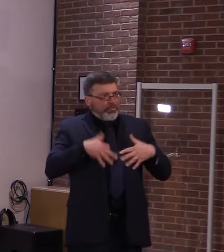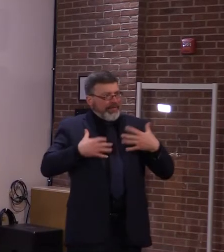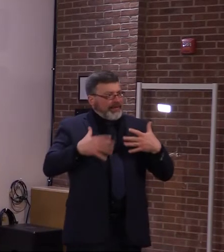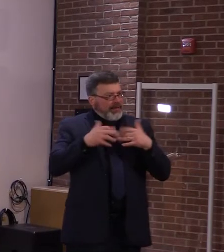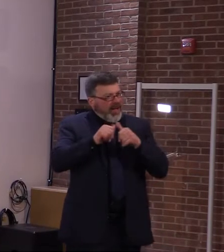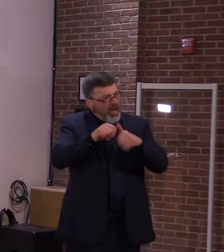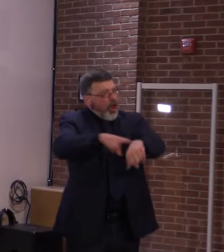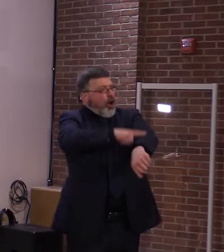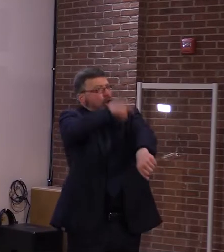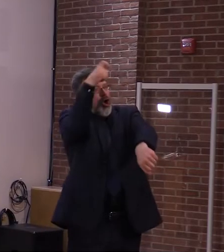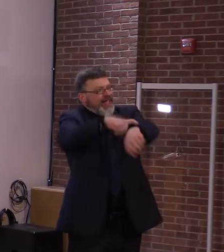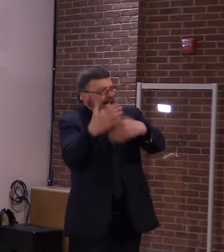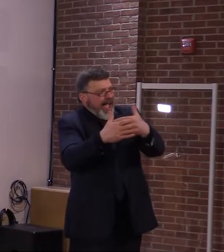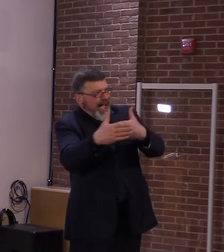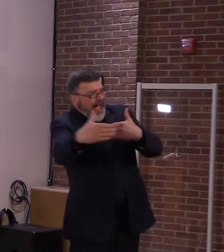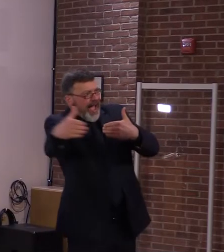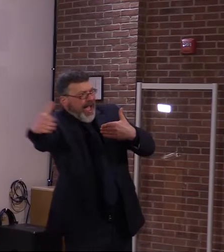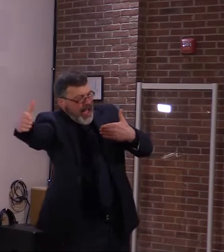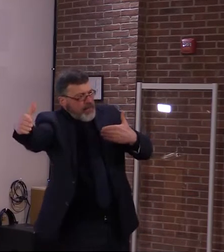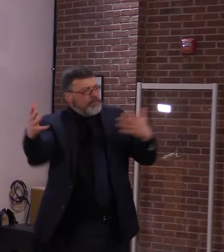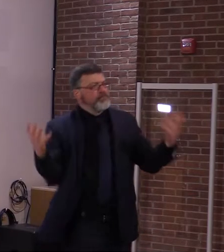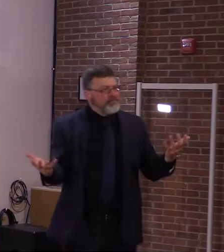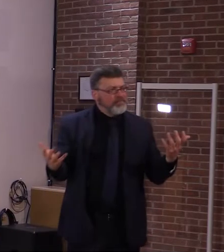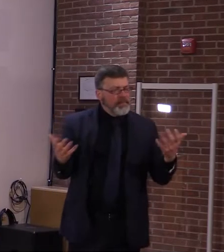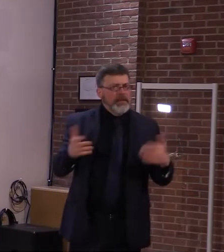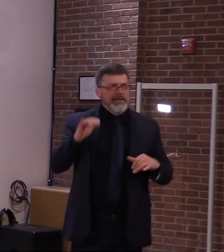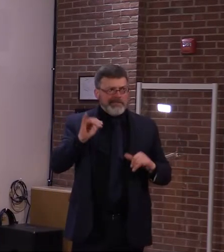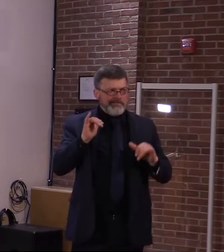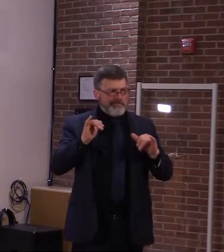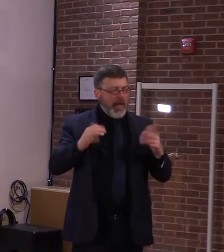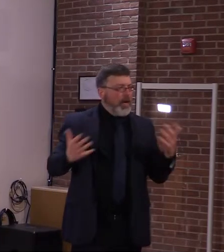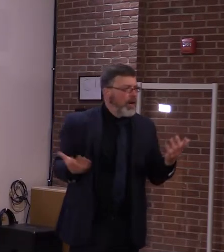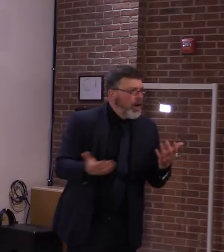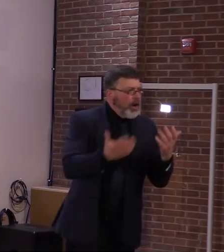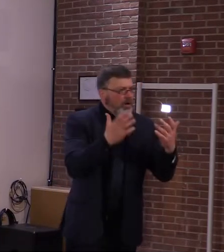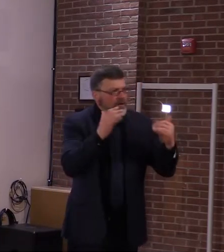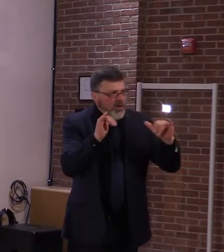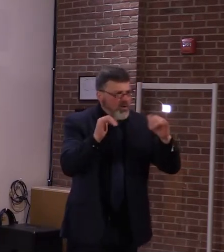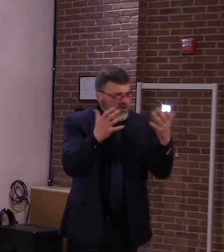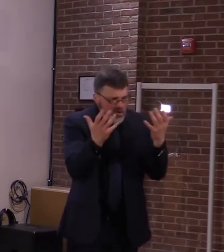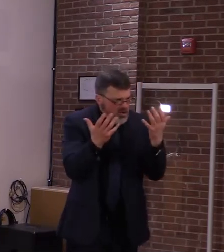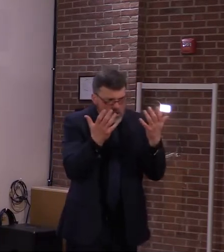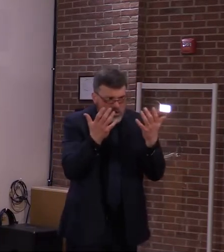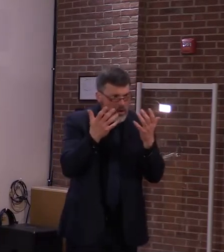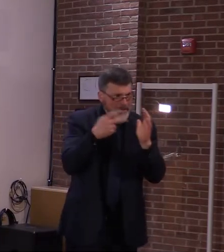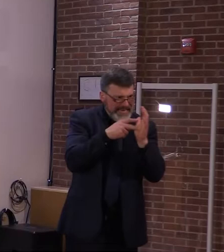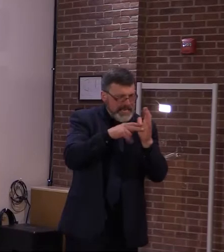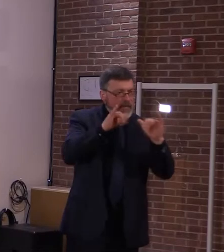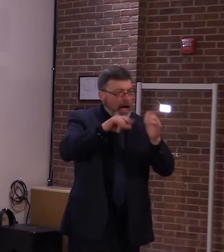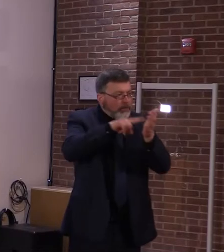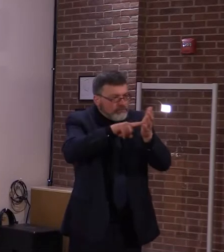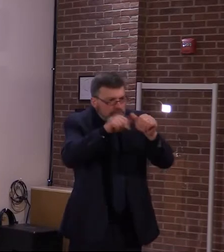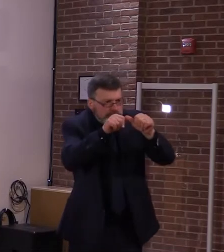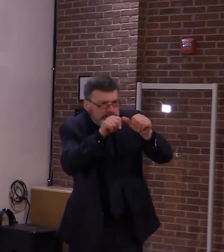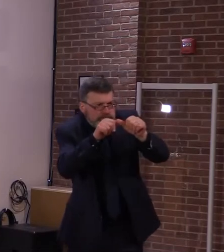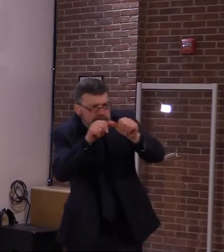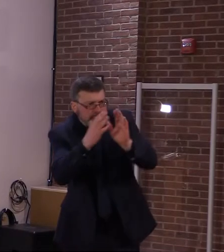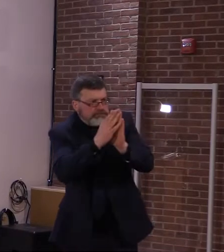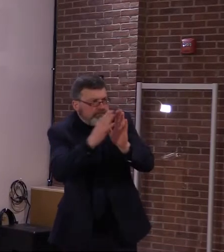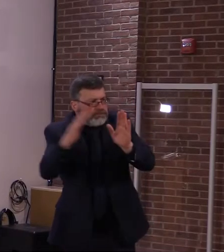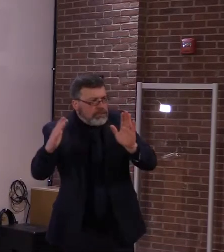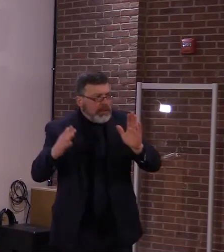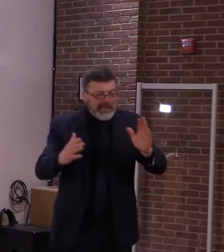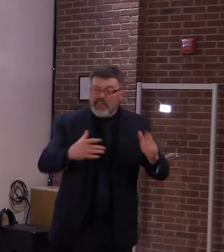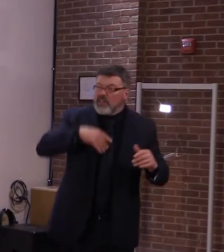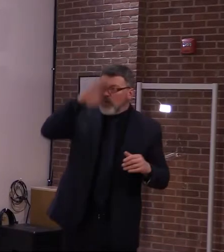in Vermont for any lingering illness or for death months later? I know you already have plenty to do, but I was wondering about